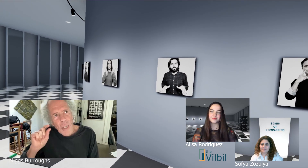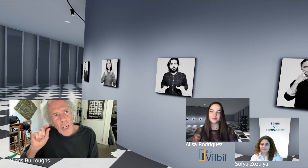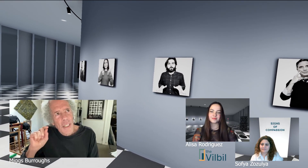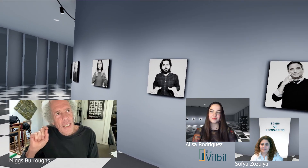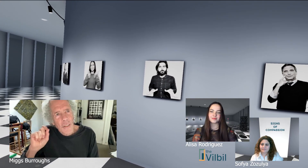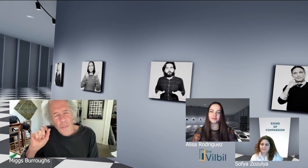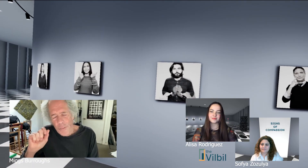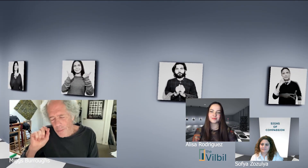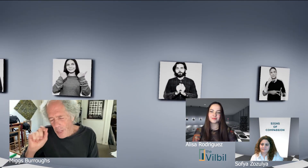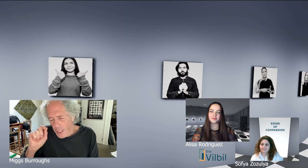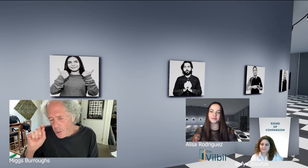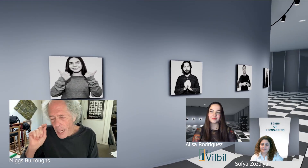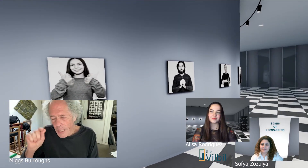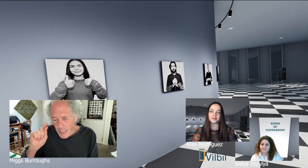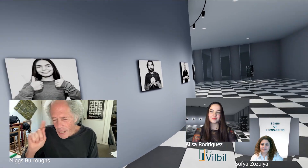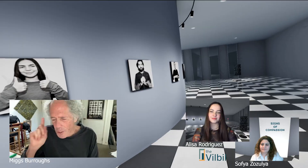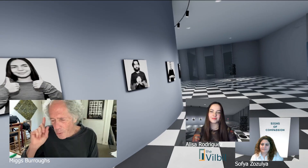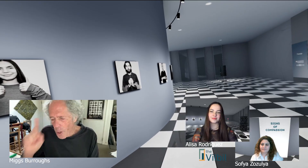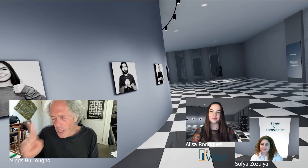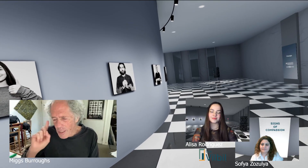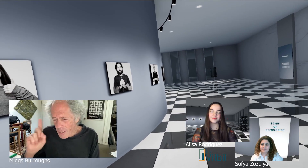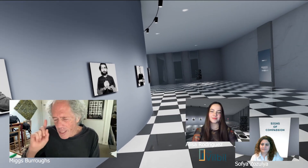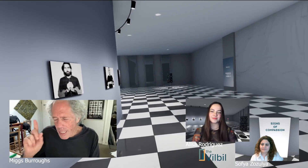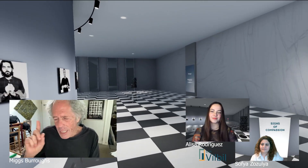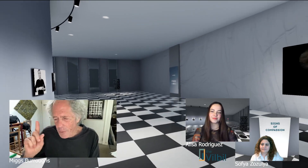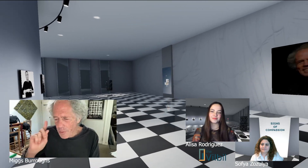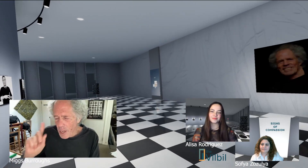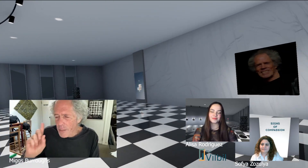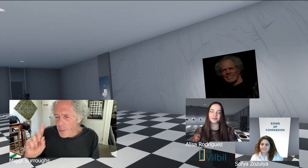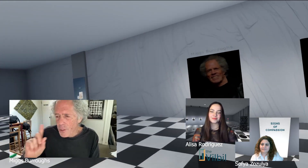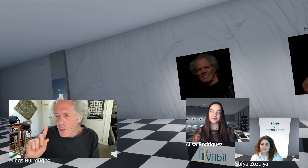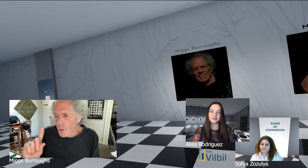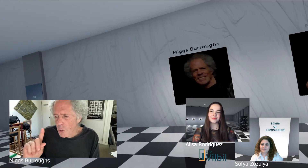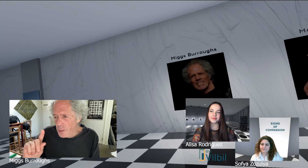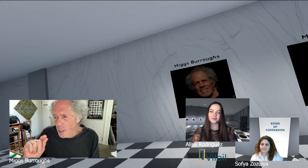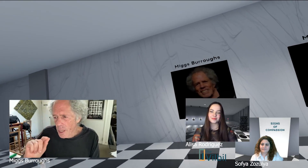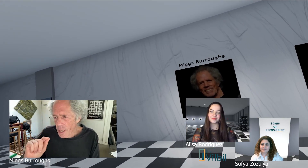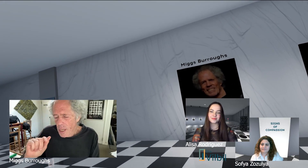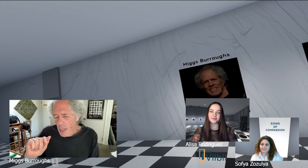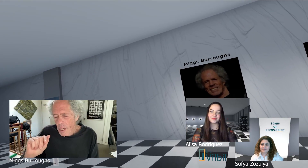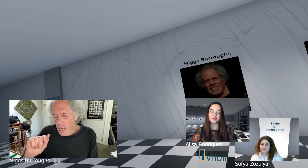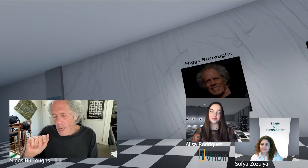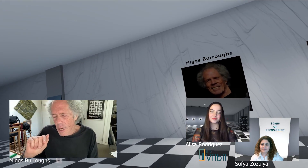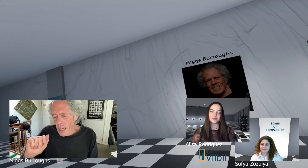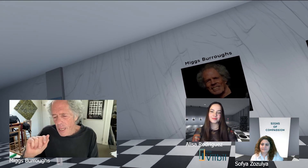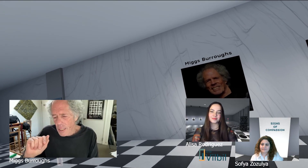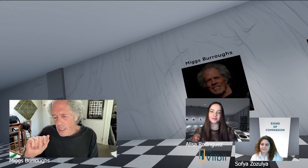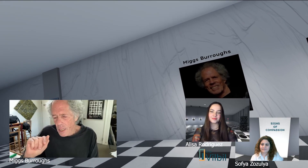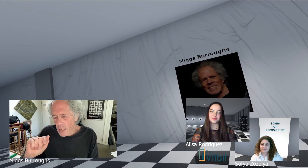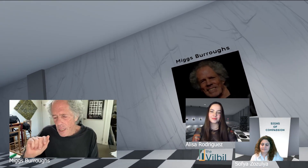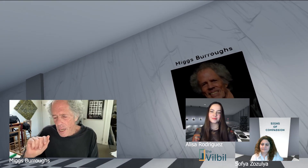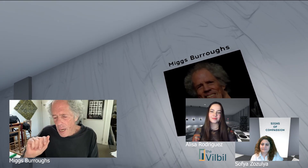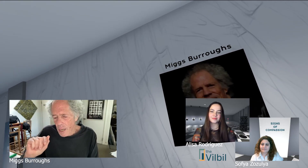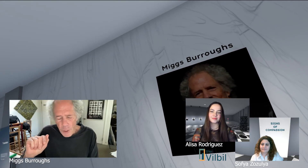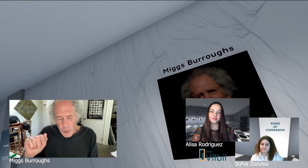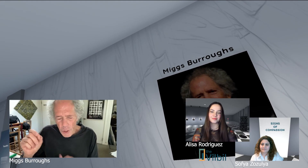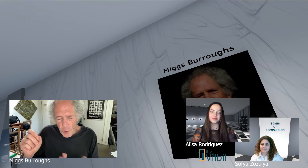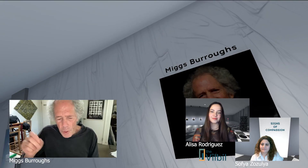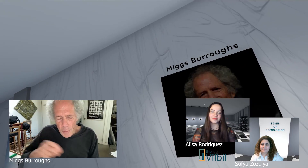I think I can track it down to one thing, and I was 5 years old, and I was just